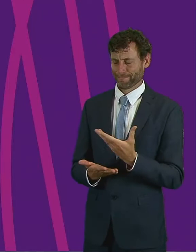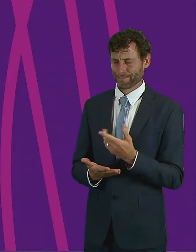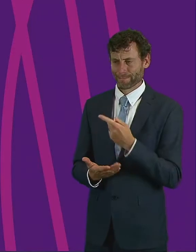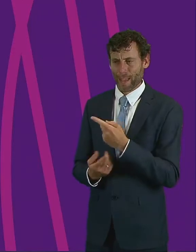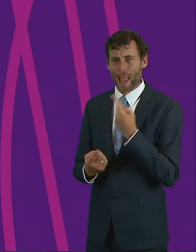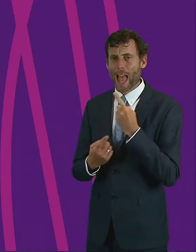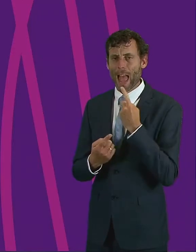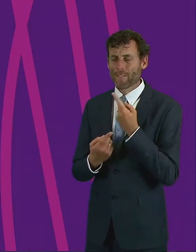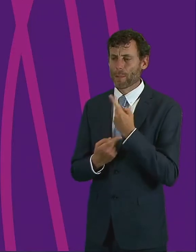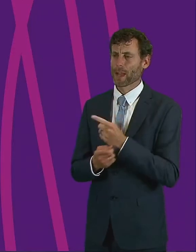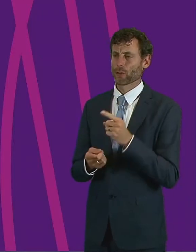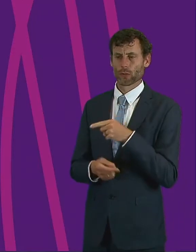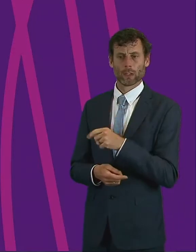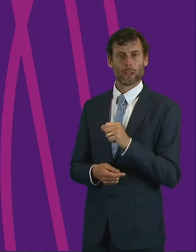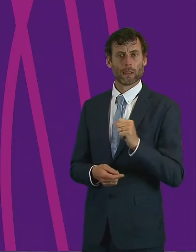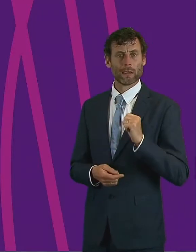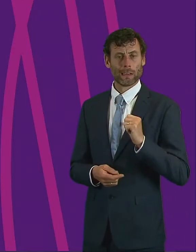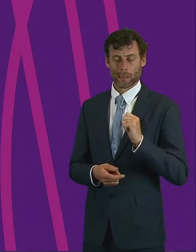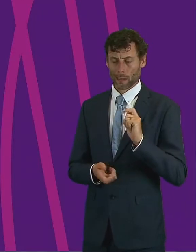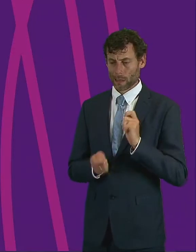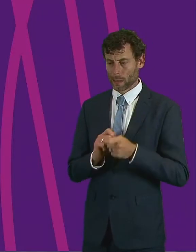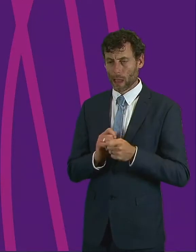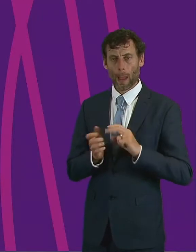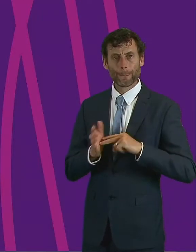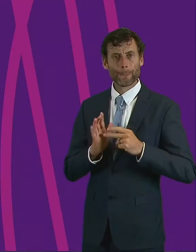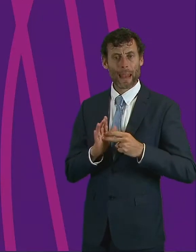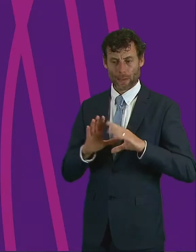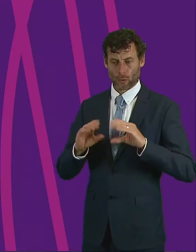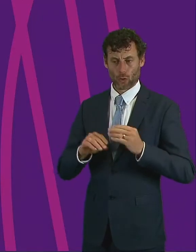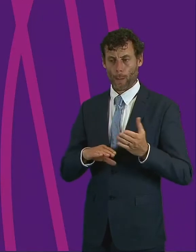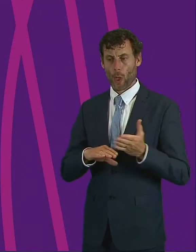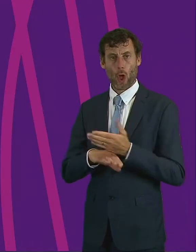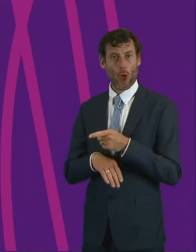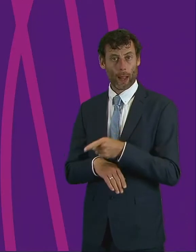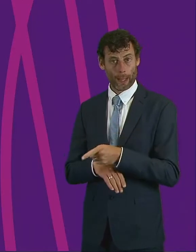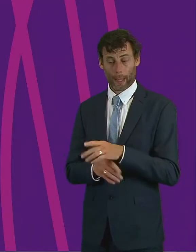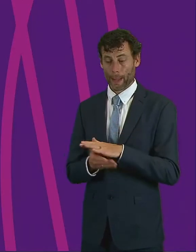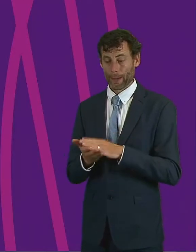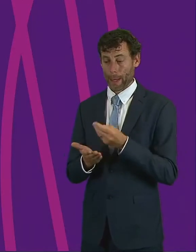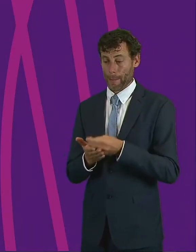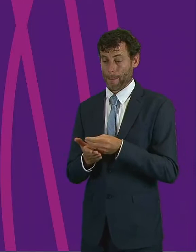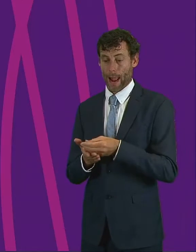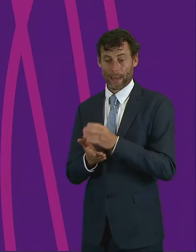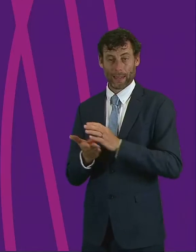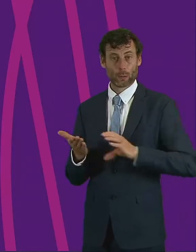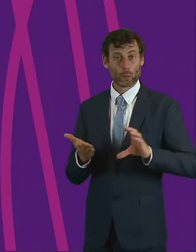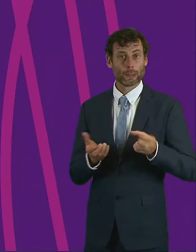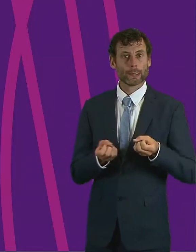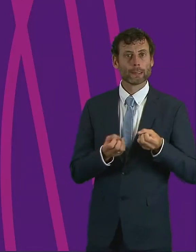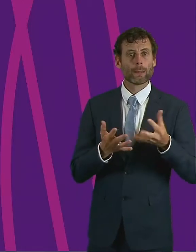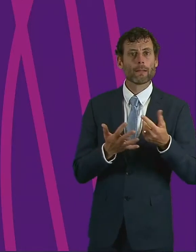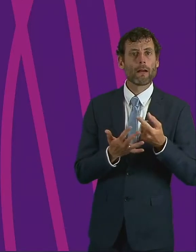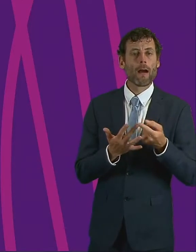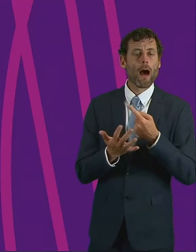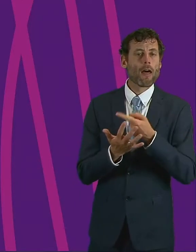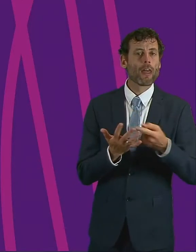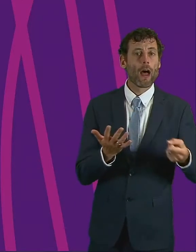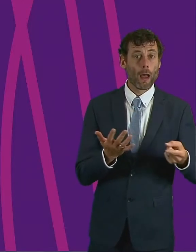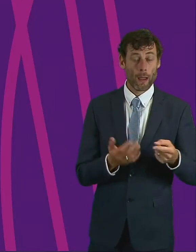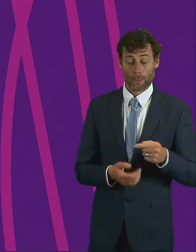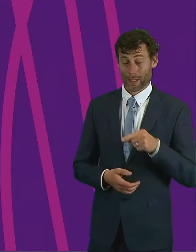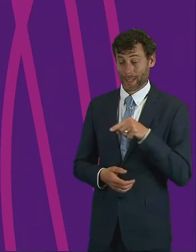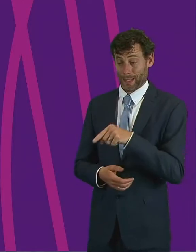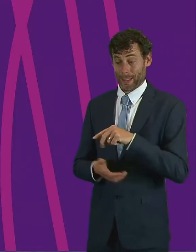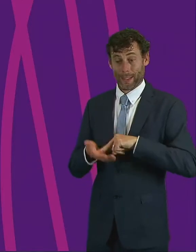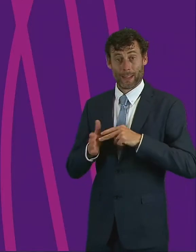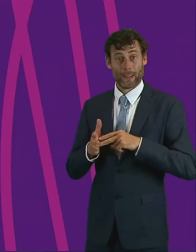the change of plan to close the scheme early so that remaining money could be repurposed, as she repeated just now. However, the scheme closes tomorrow